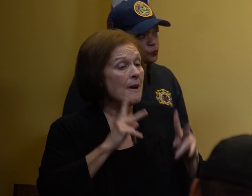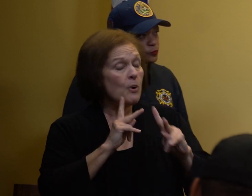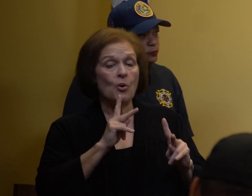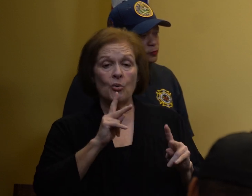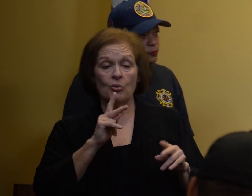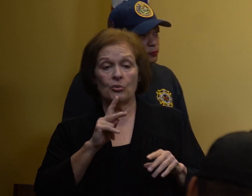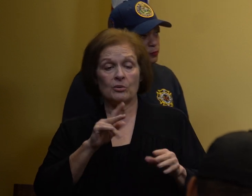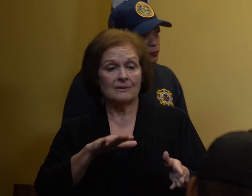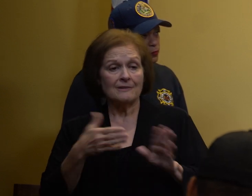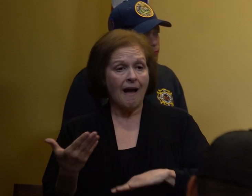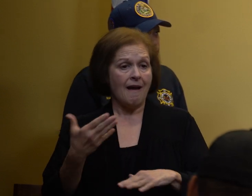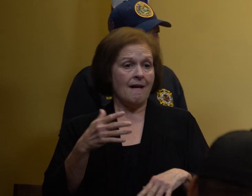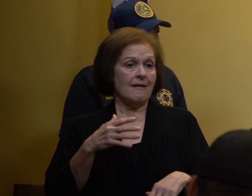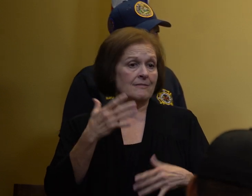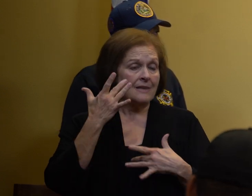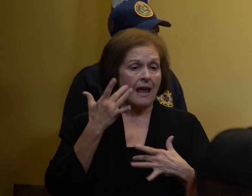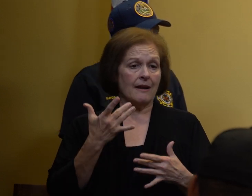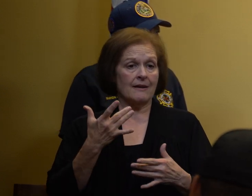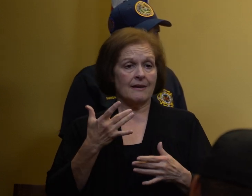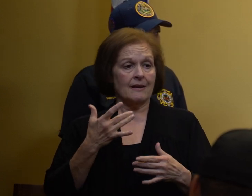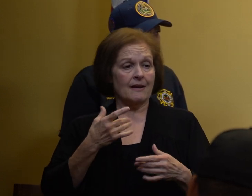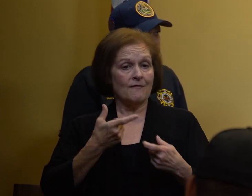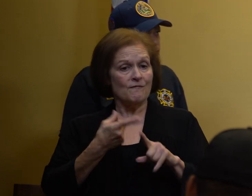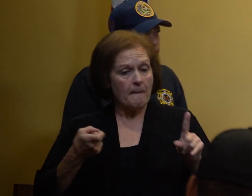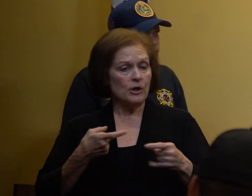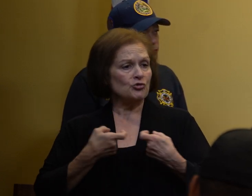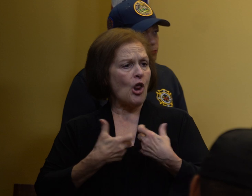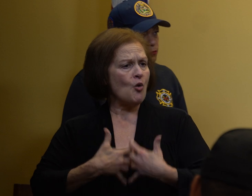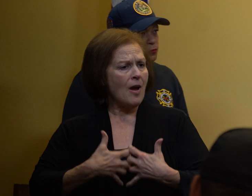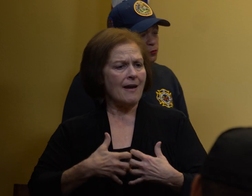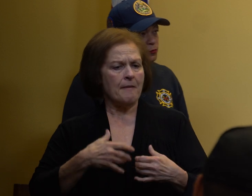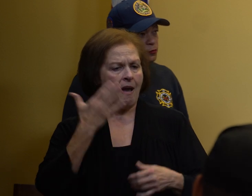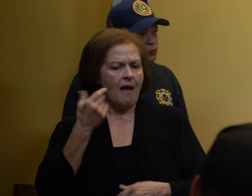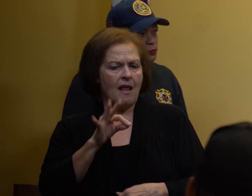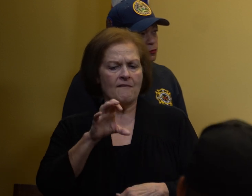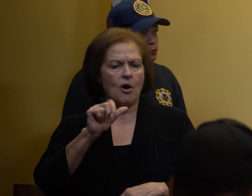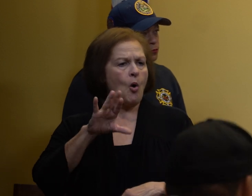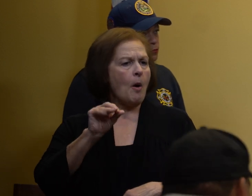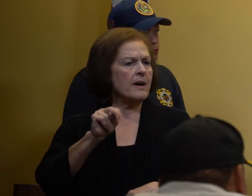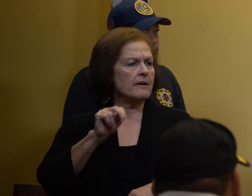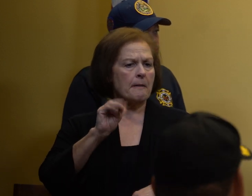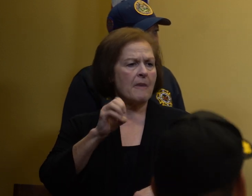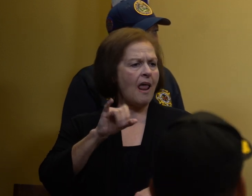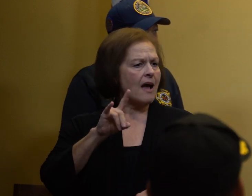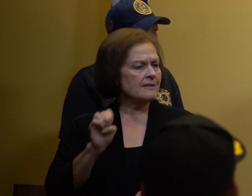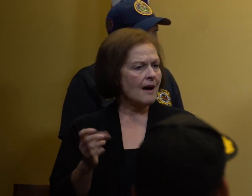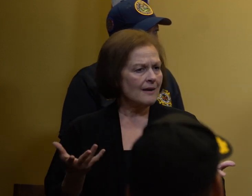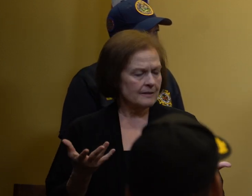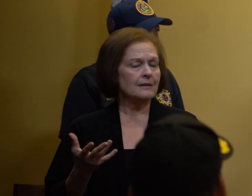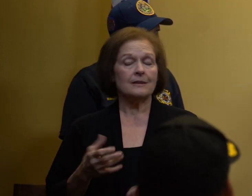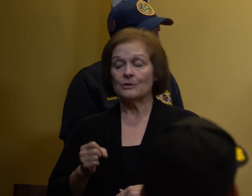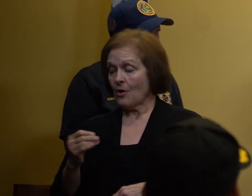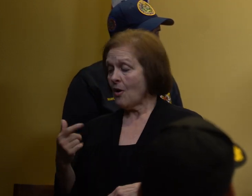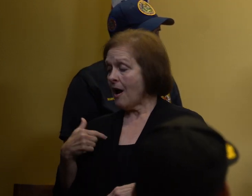use and carbon monoxide than we did to the storm itself. So, Madam Mayor, thank you for this opportunity. There are a lot of things I want to talk about, and I'm